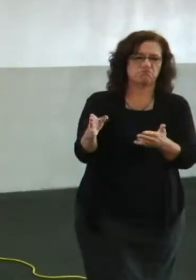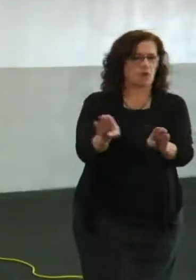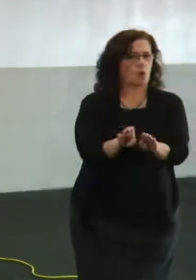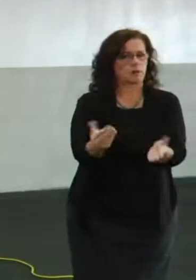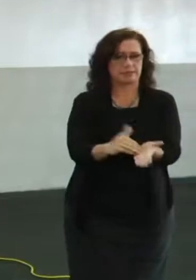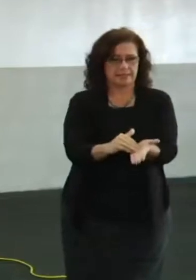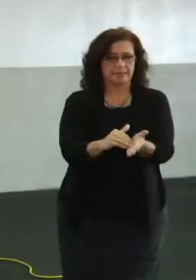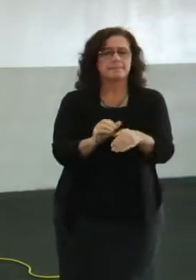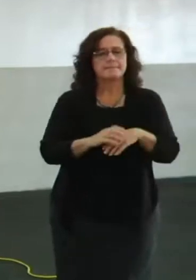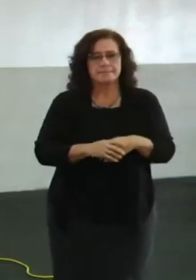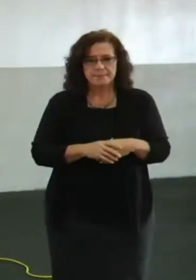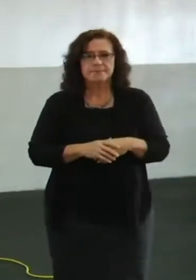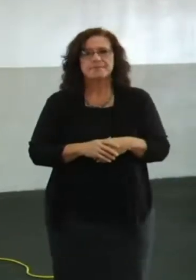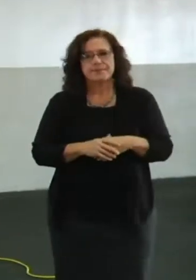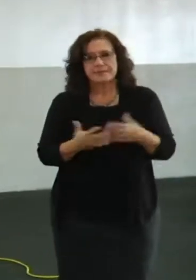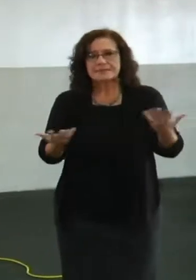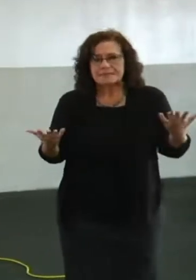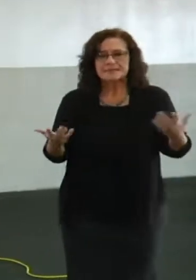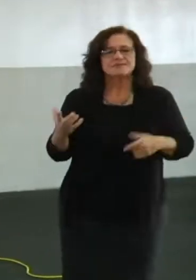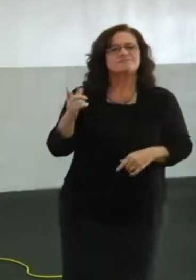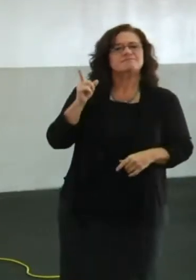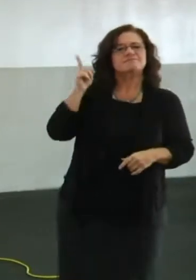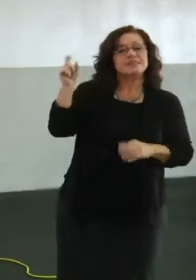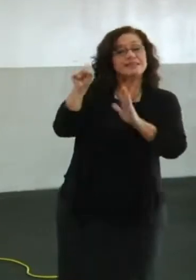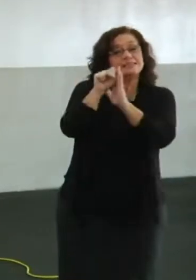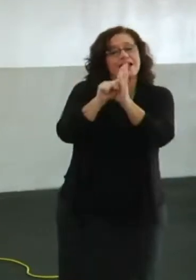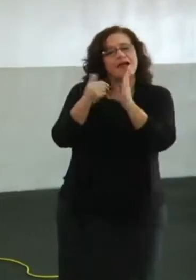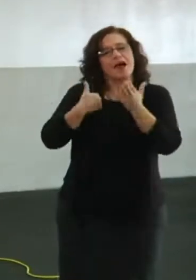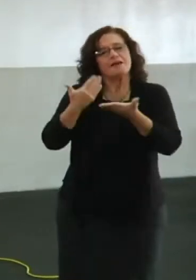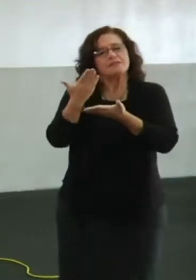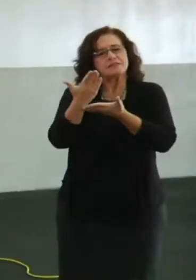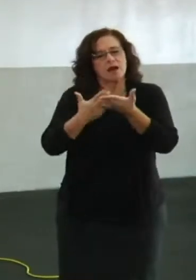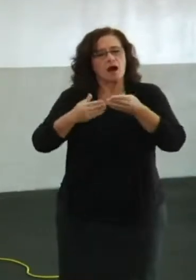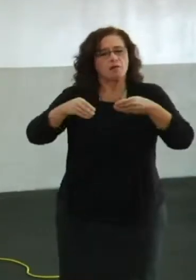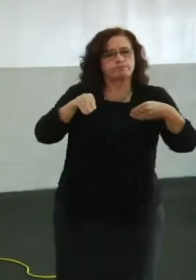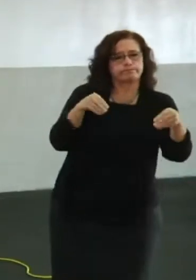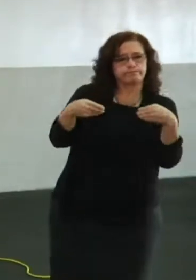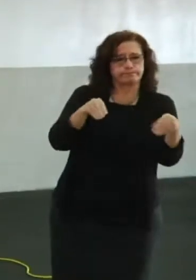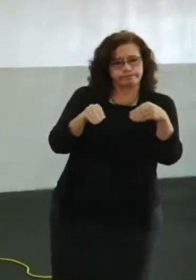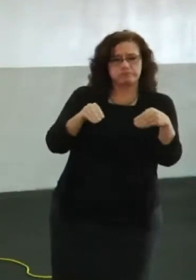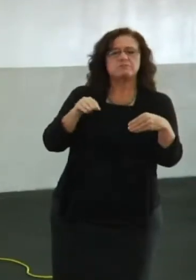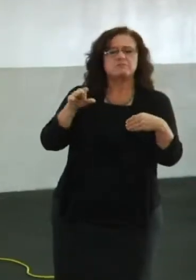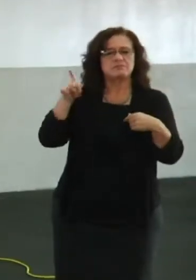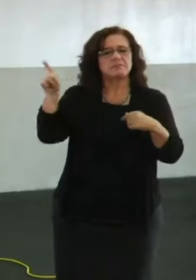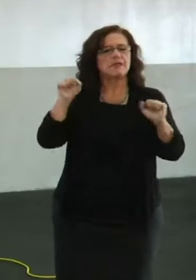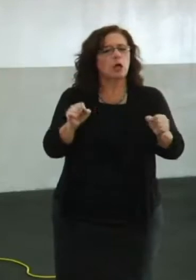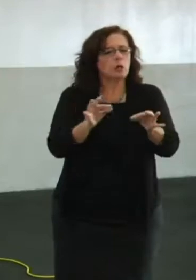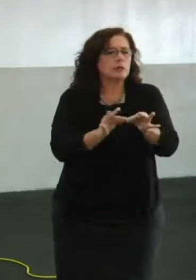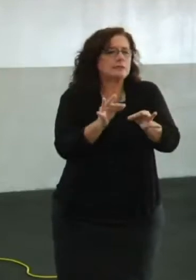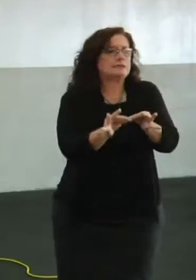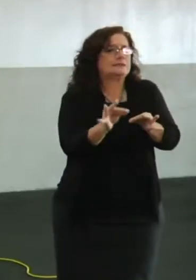so while there's some mechanisms built in the state system that could delay that